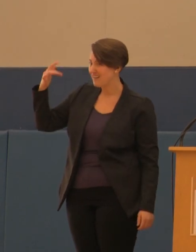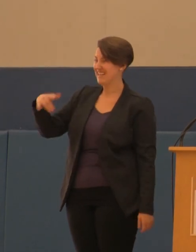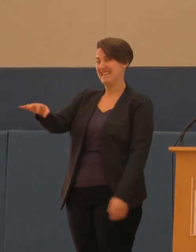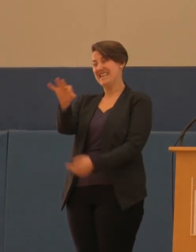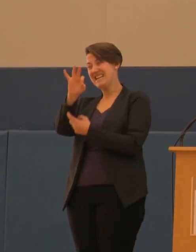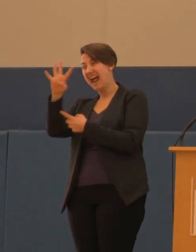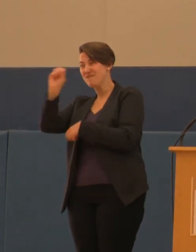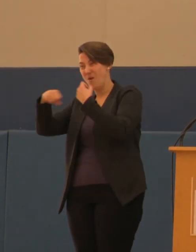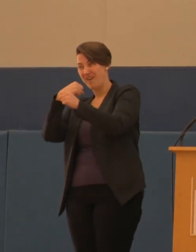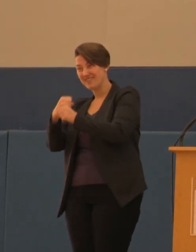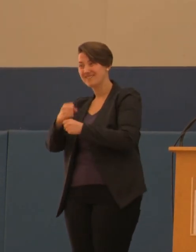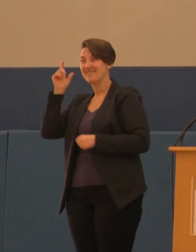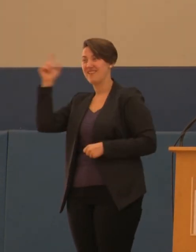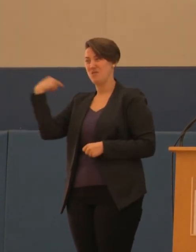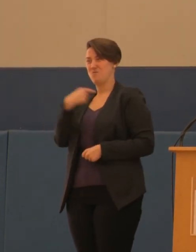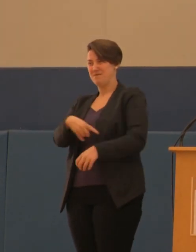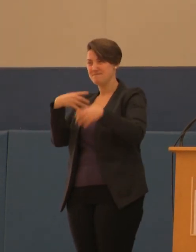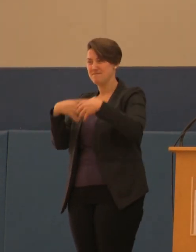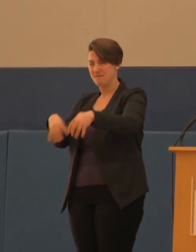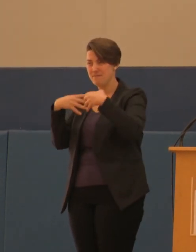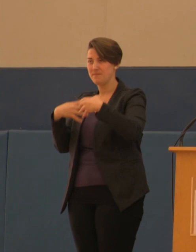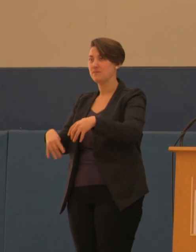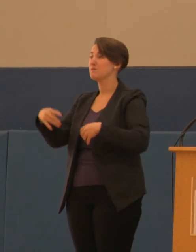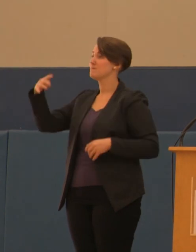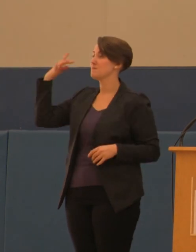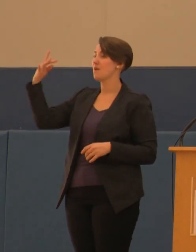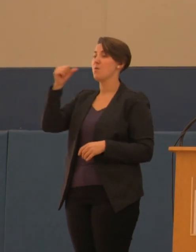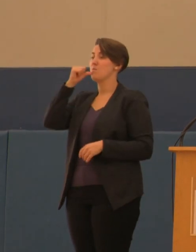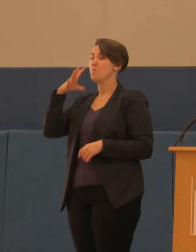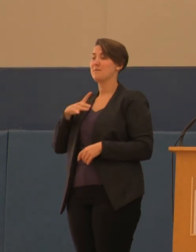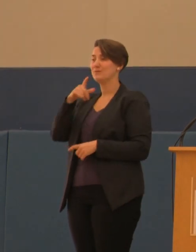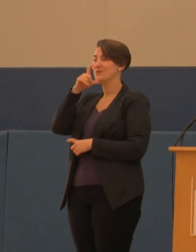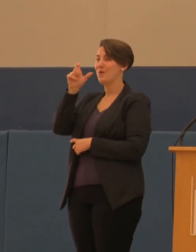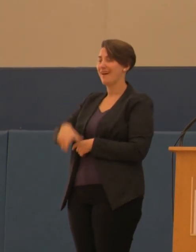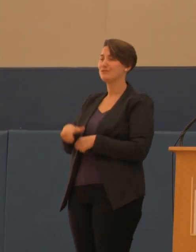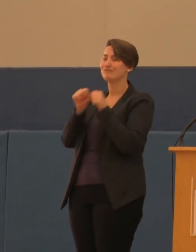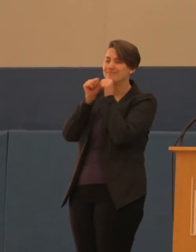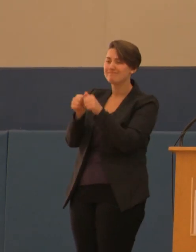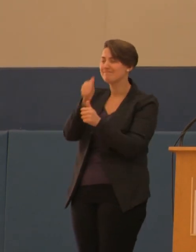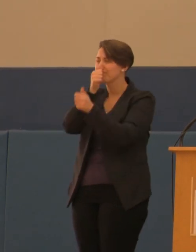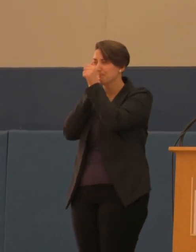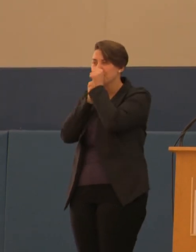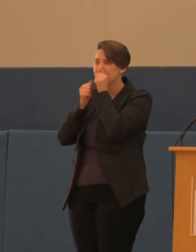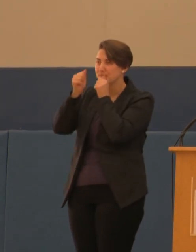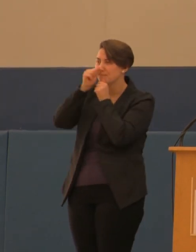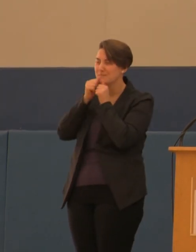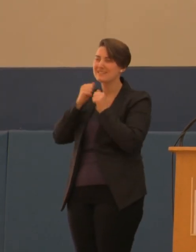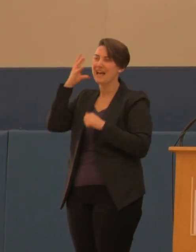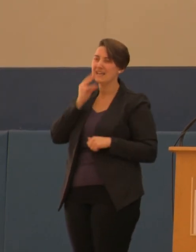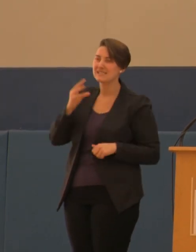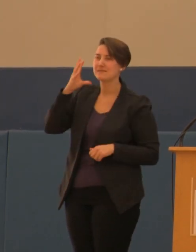We march 94 years later to ensure that women do no longer have to endure and suffer under